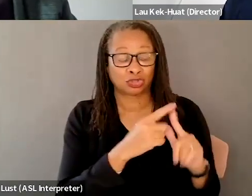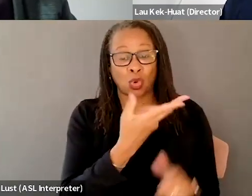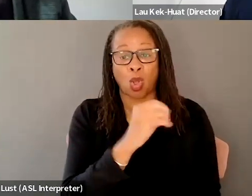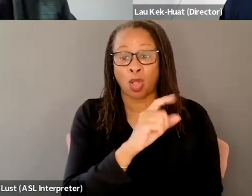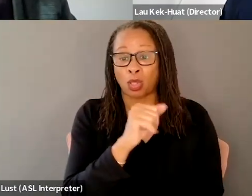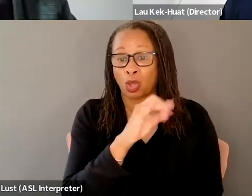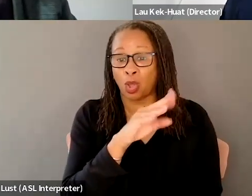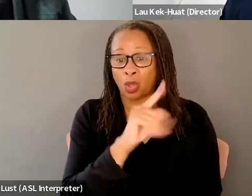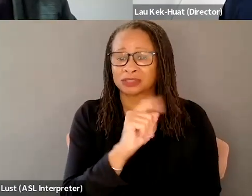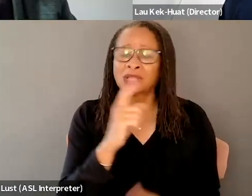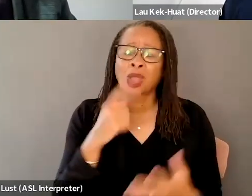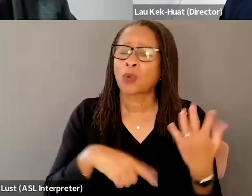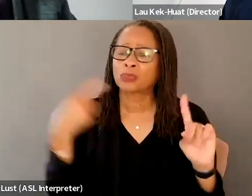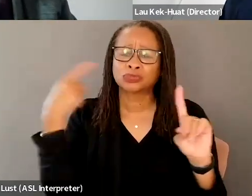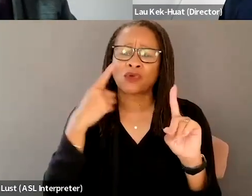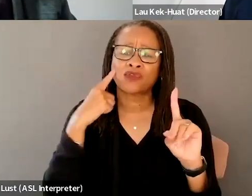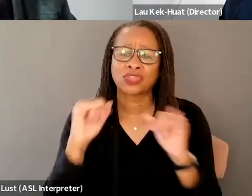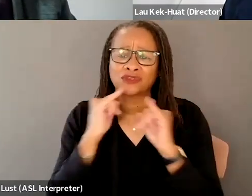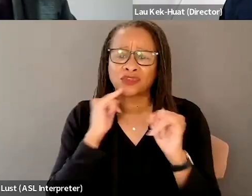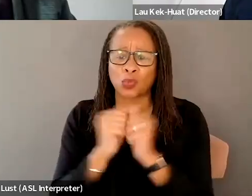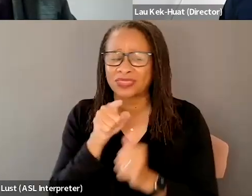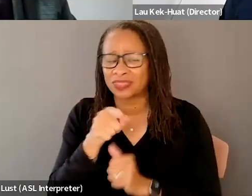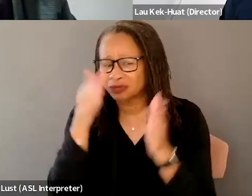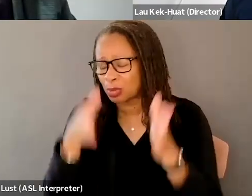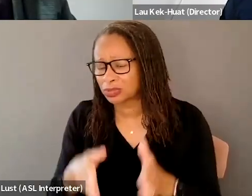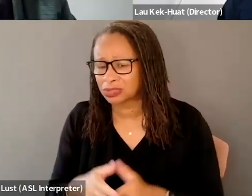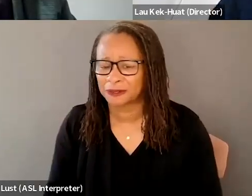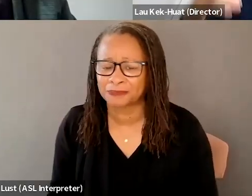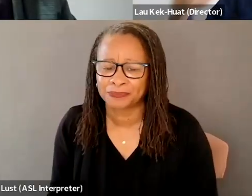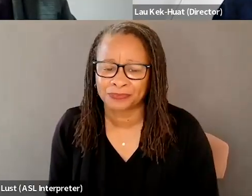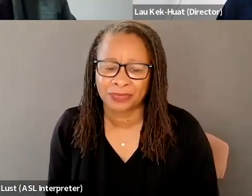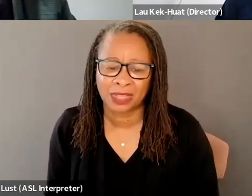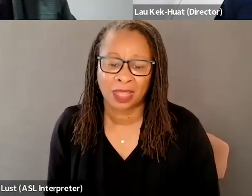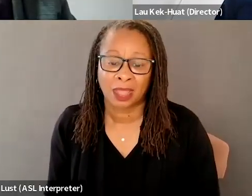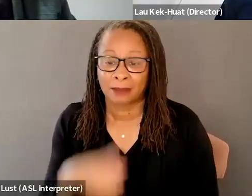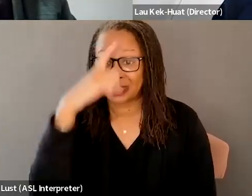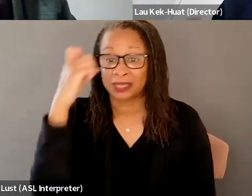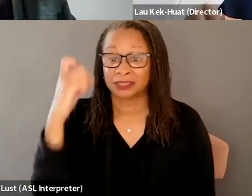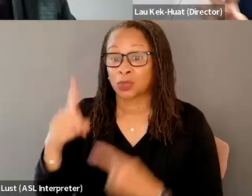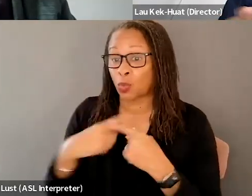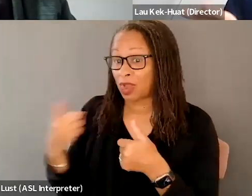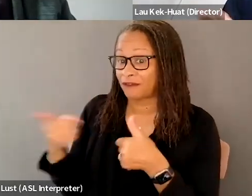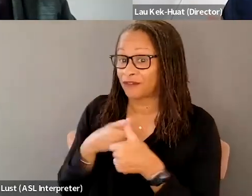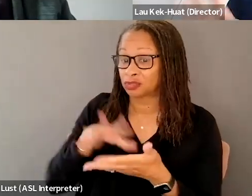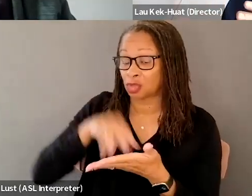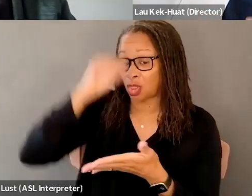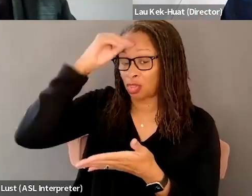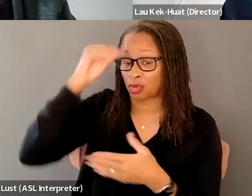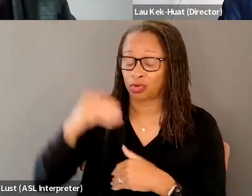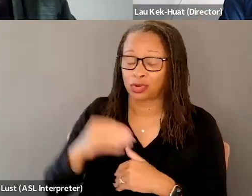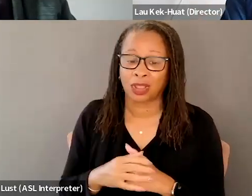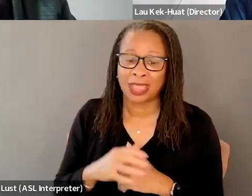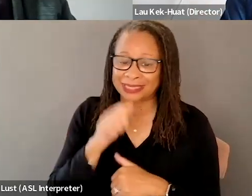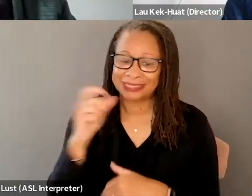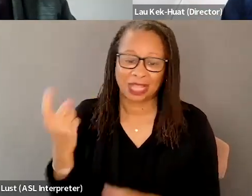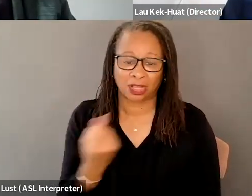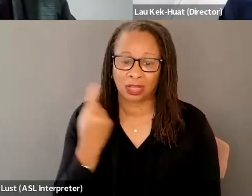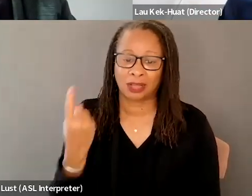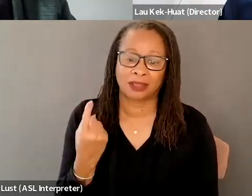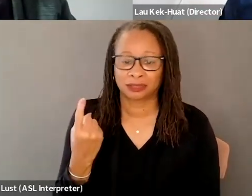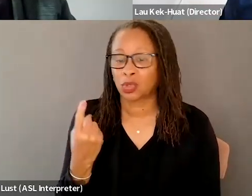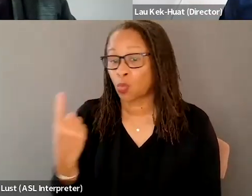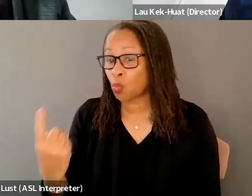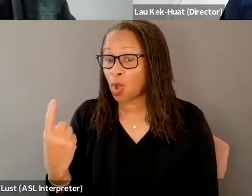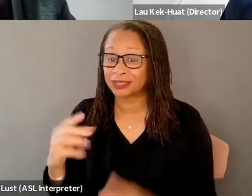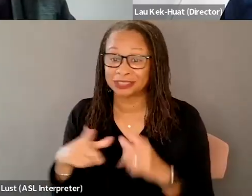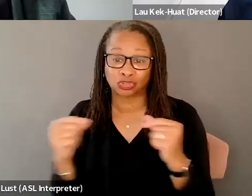of your interview with him? okay. Because when I first learned about there is it's not just the only one in Japan. In